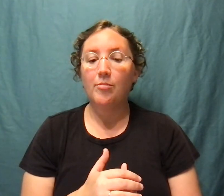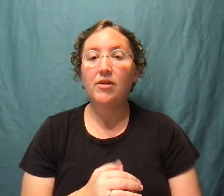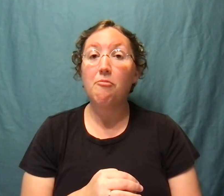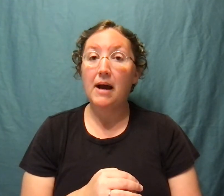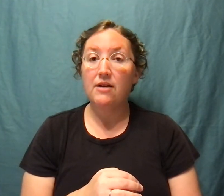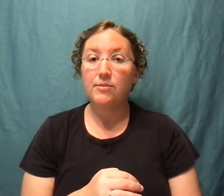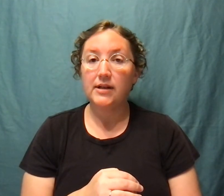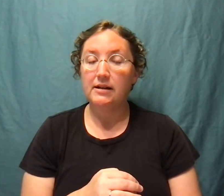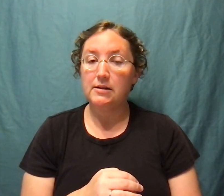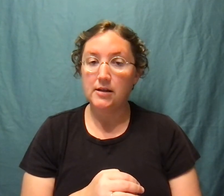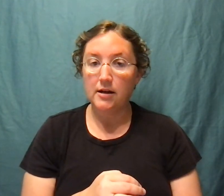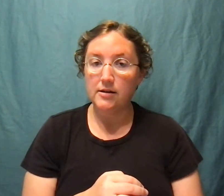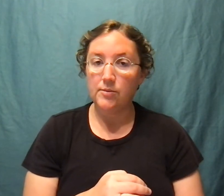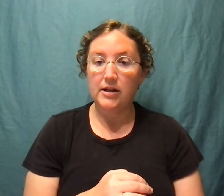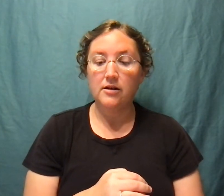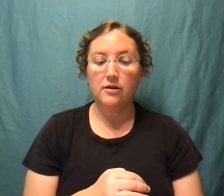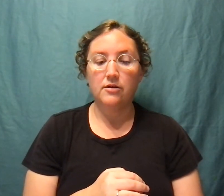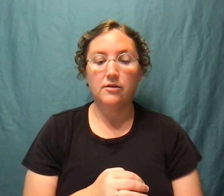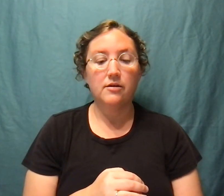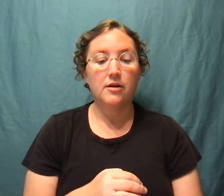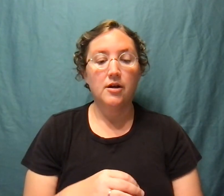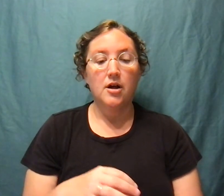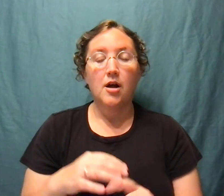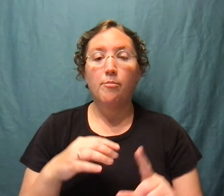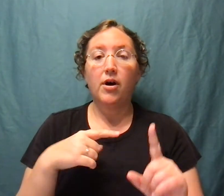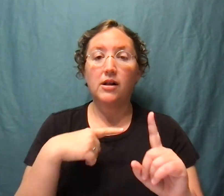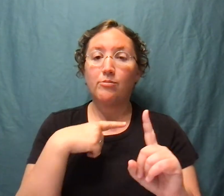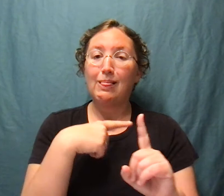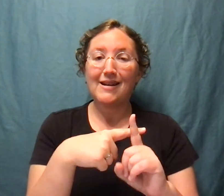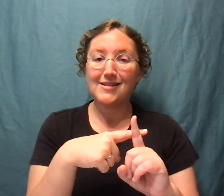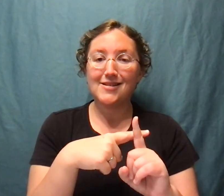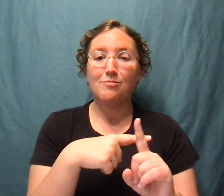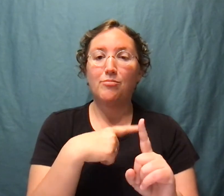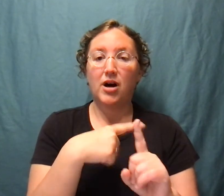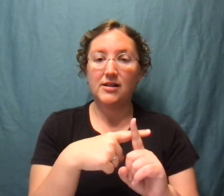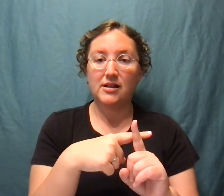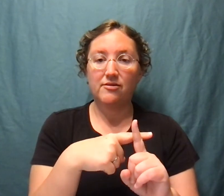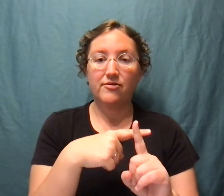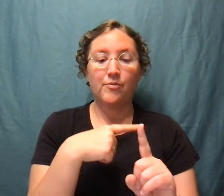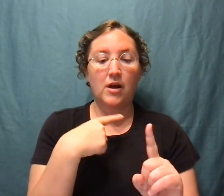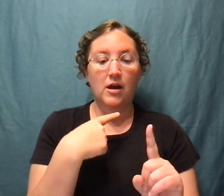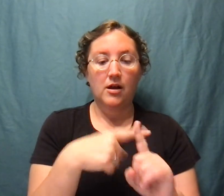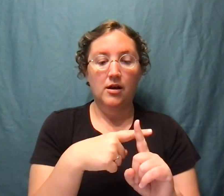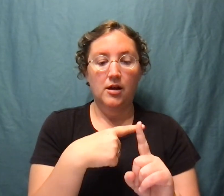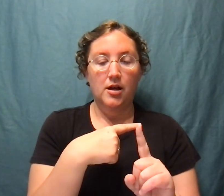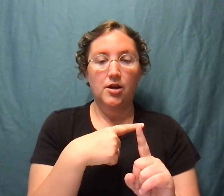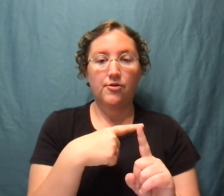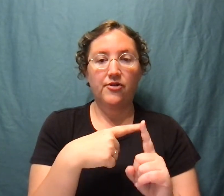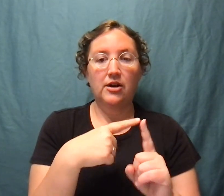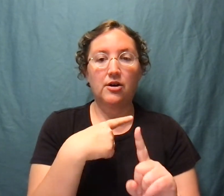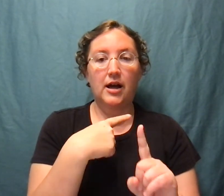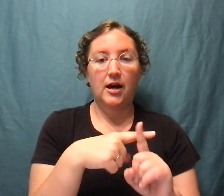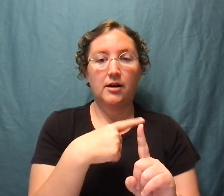of math-related signs that we can learn. Plus, positive, your